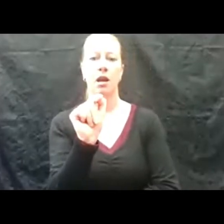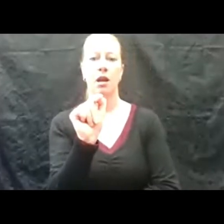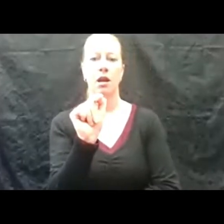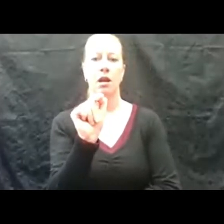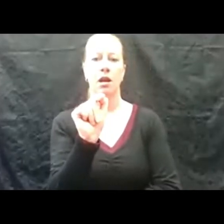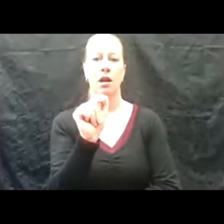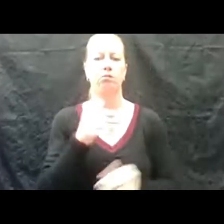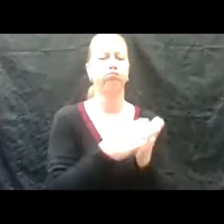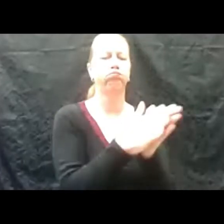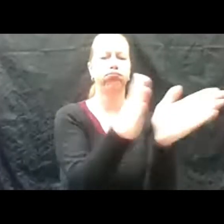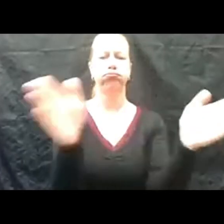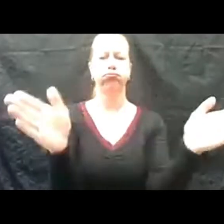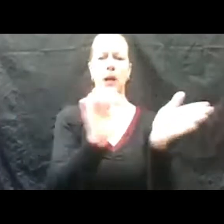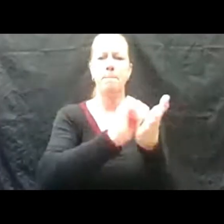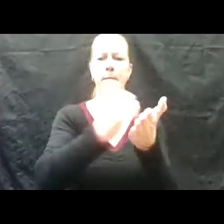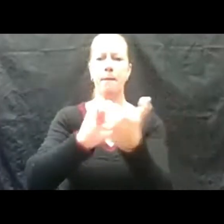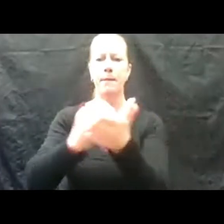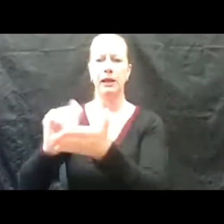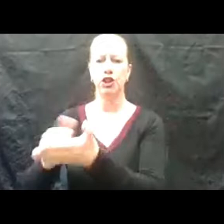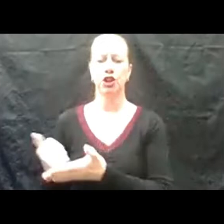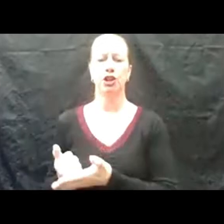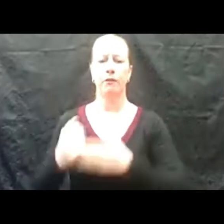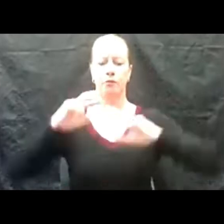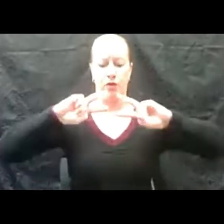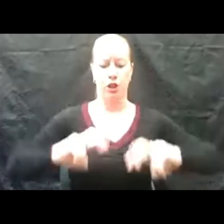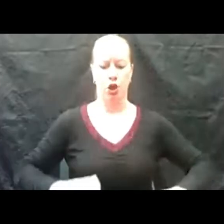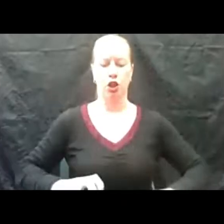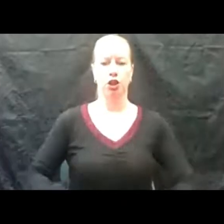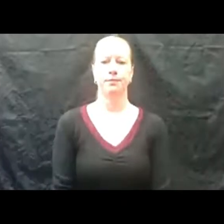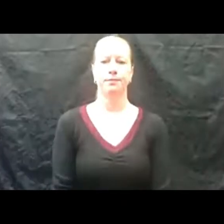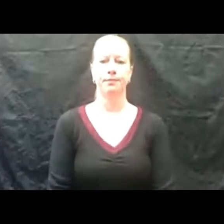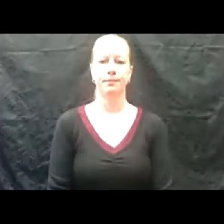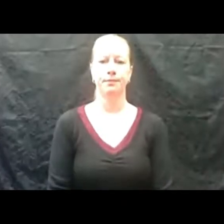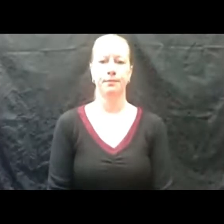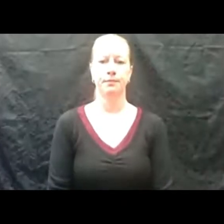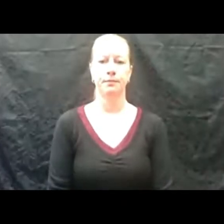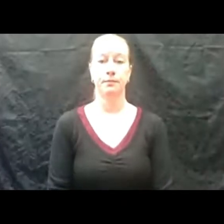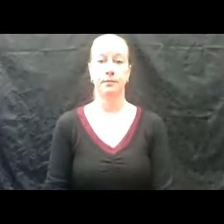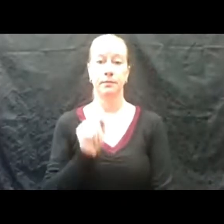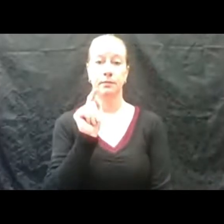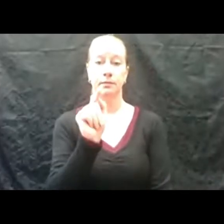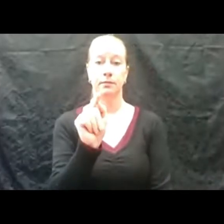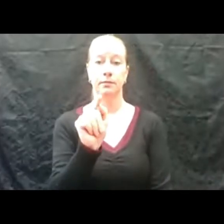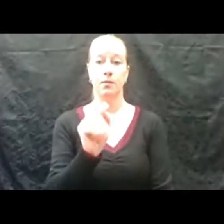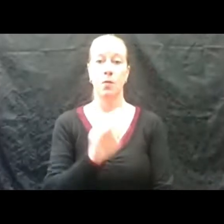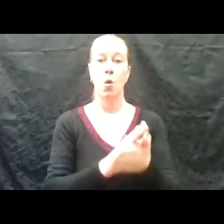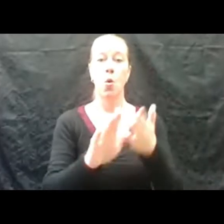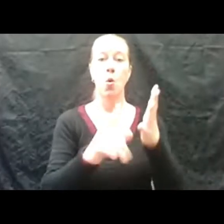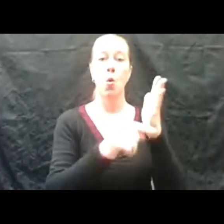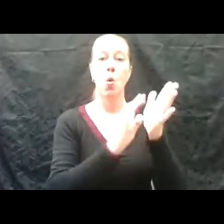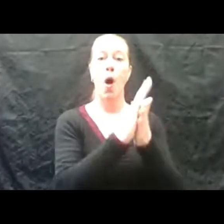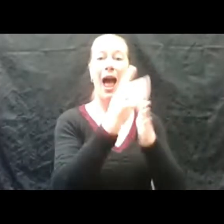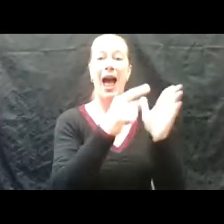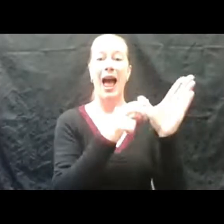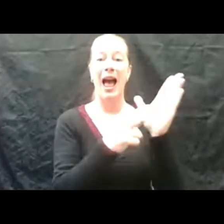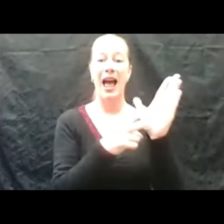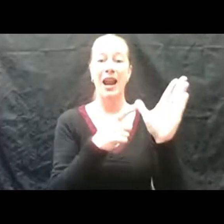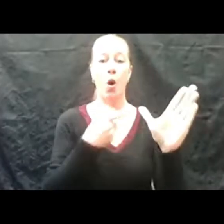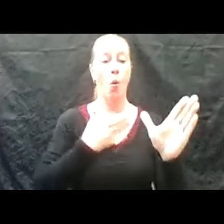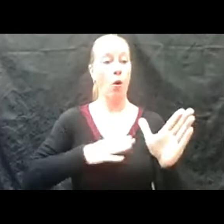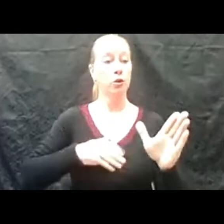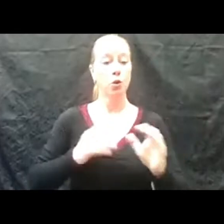her published cross-disciplinary research. One of Huhana's goals is to increase the knowledge of Indigenous people